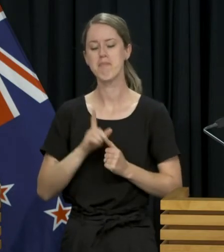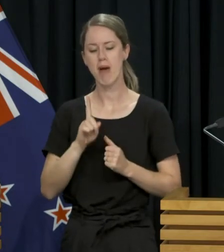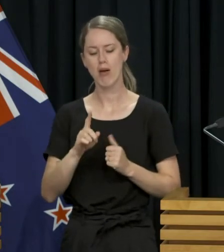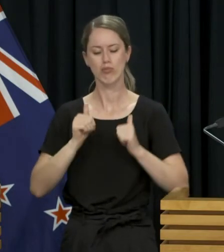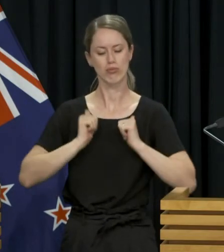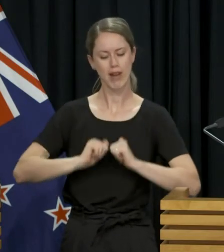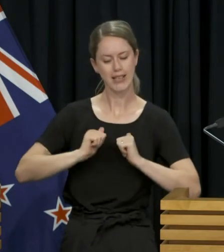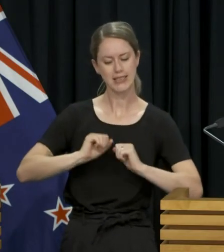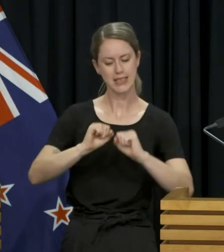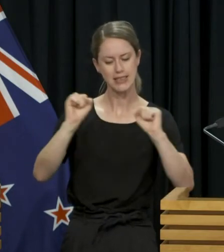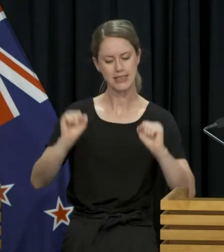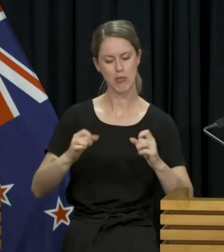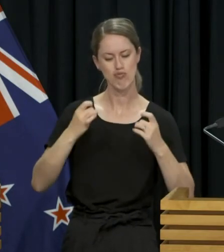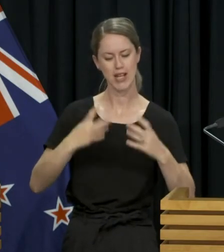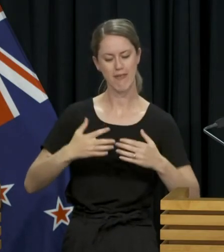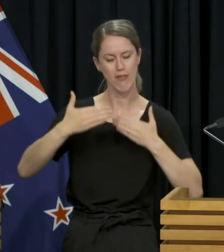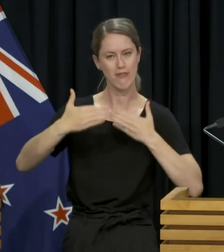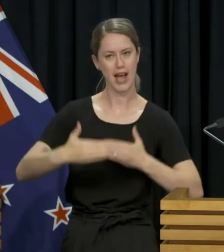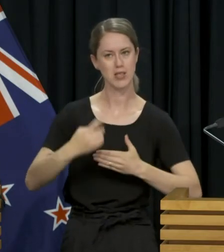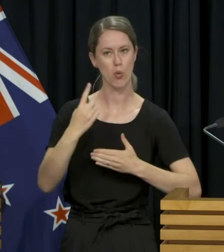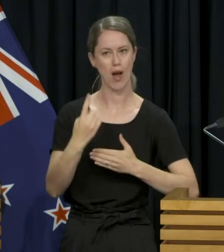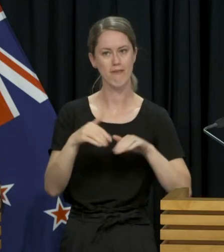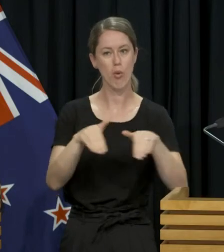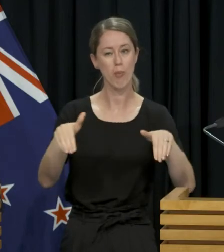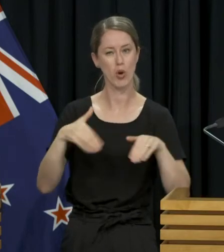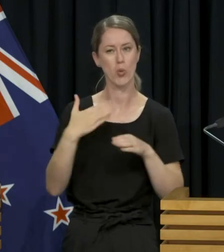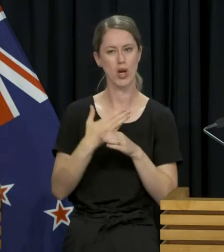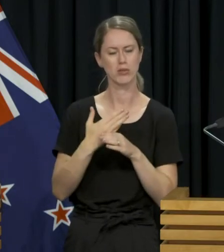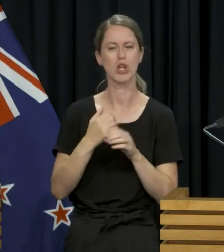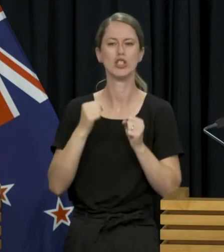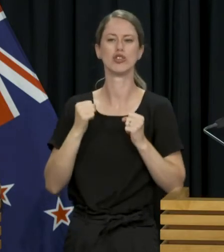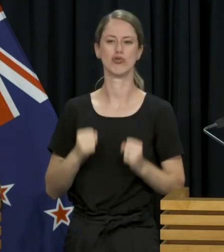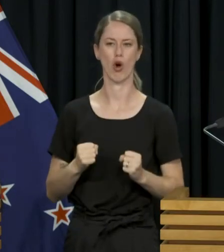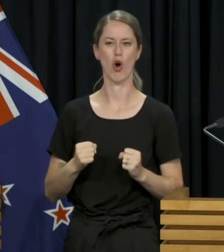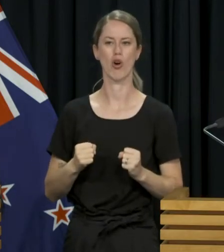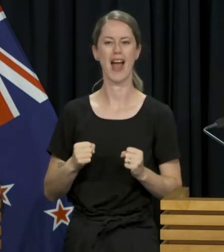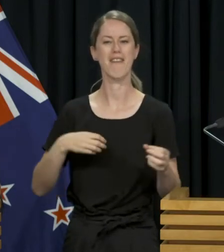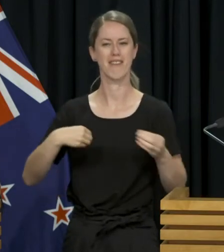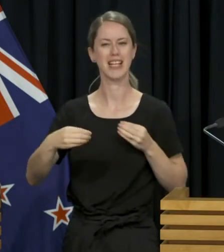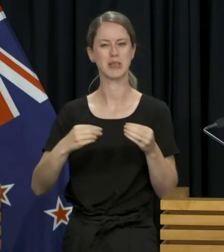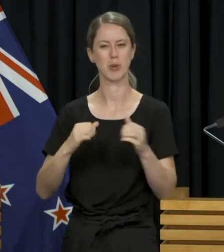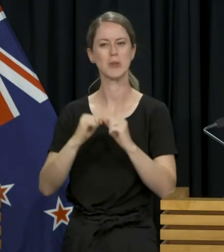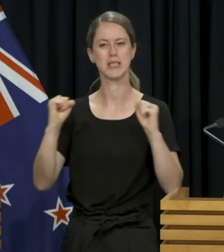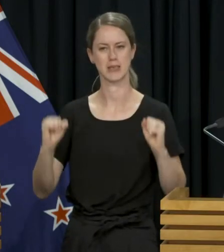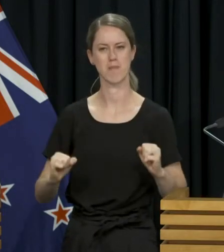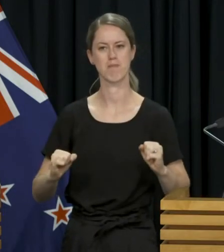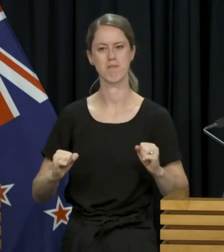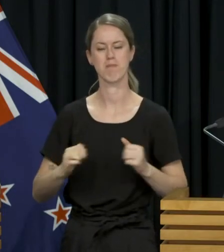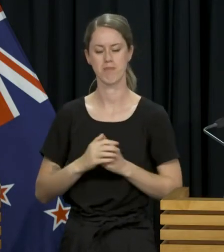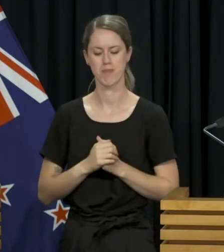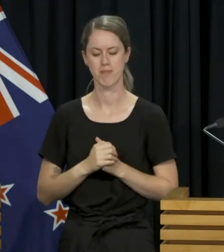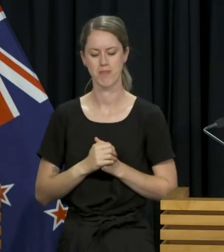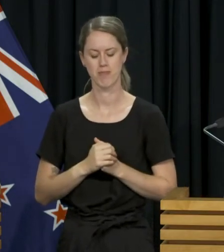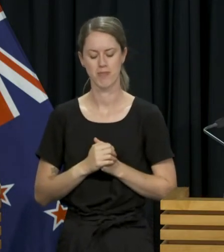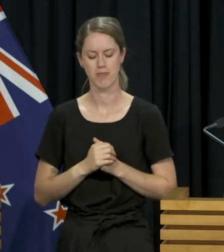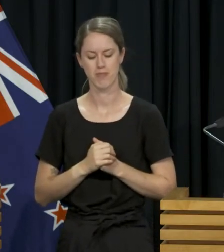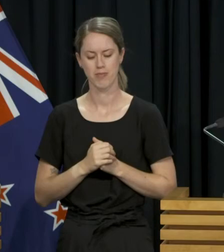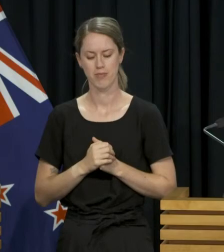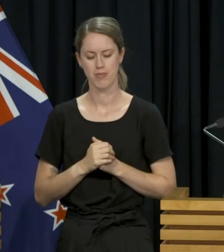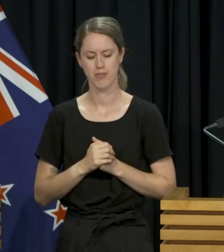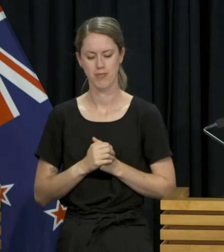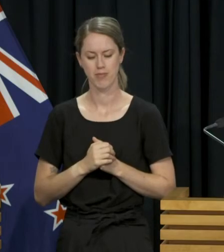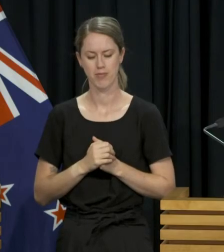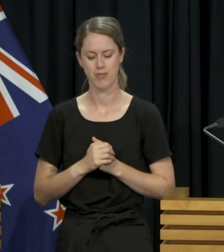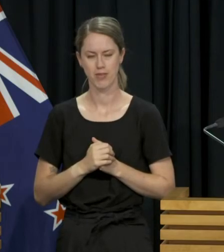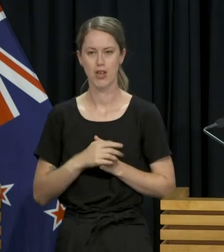that we've set up for phase 1 for our border workers are robust and flexible, and the more that we do to test them, to